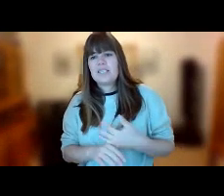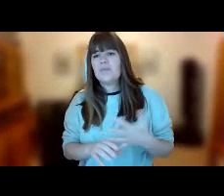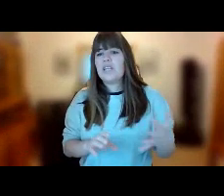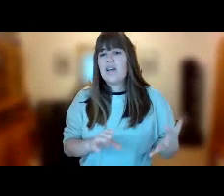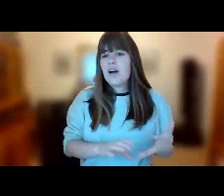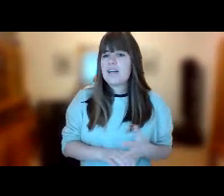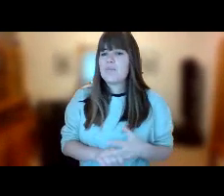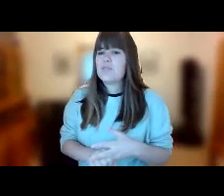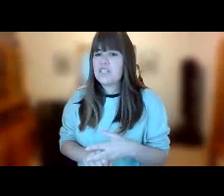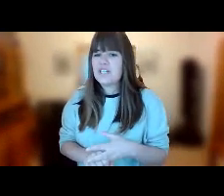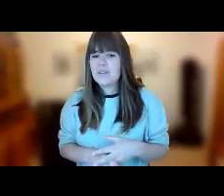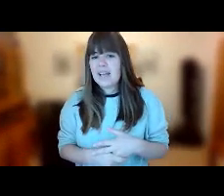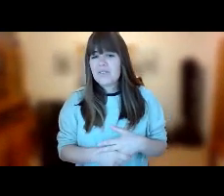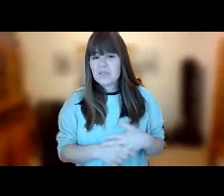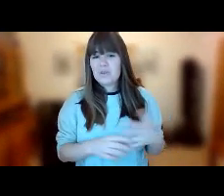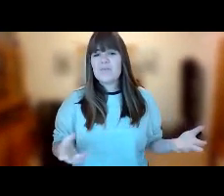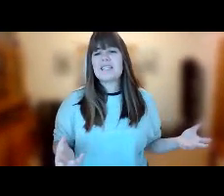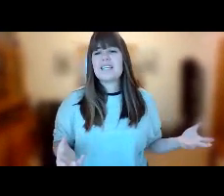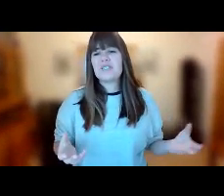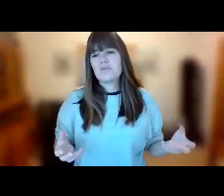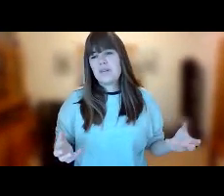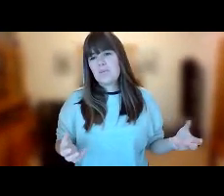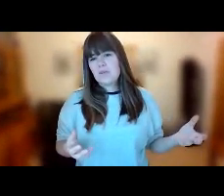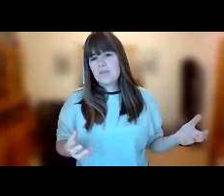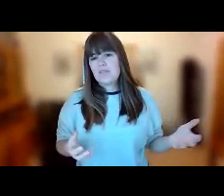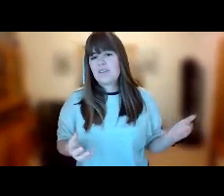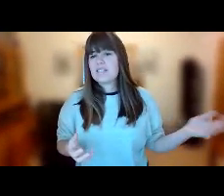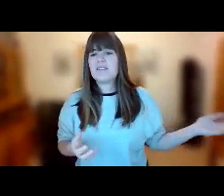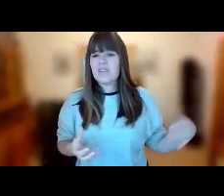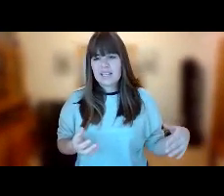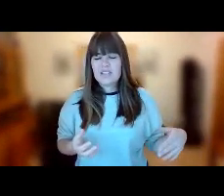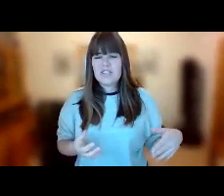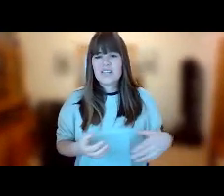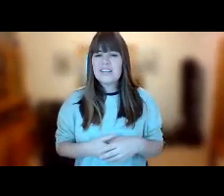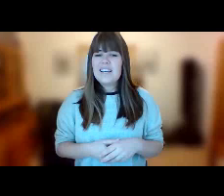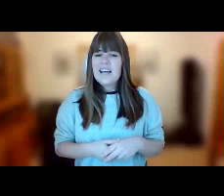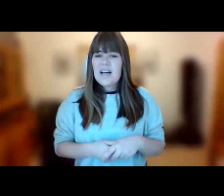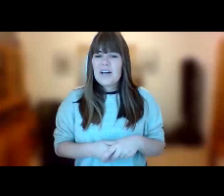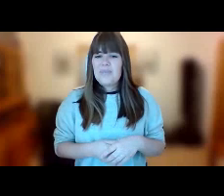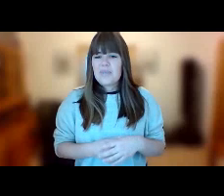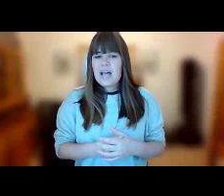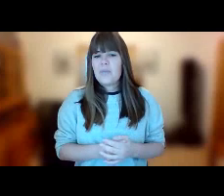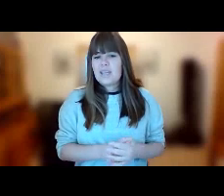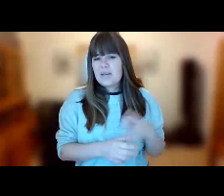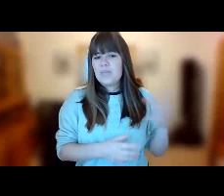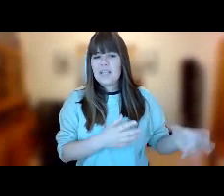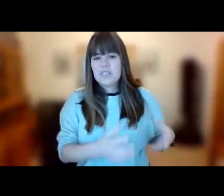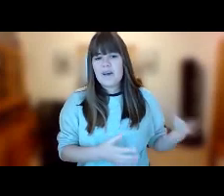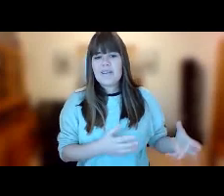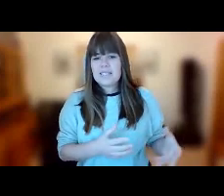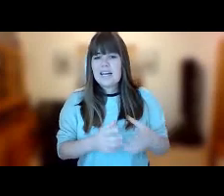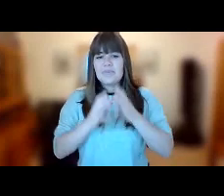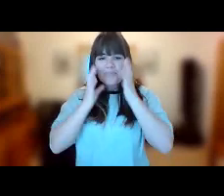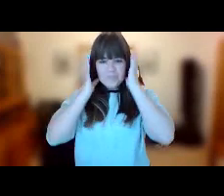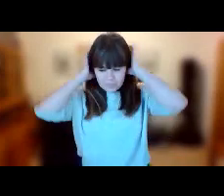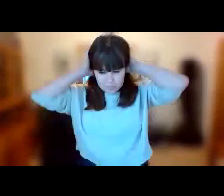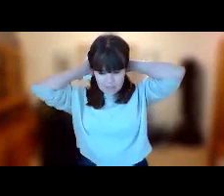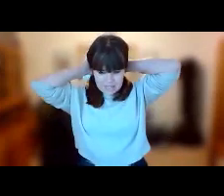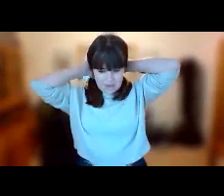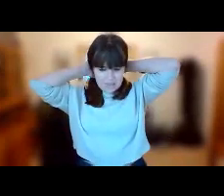to that person, what they are able to do, and having real conversations with people around if there isn't something they can do, how we can then break those barriers